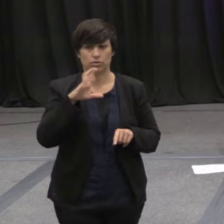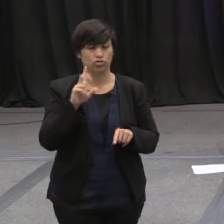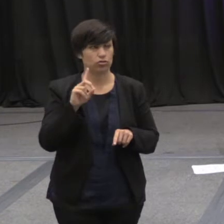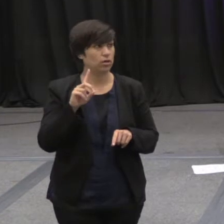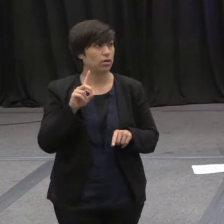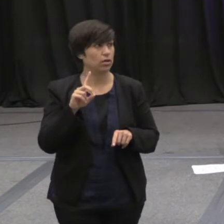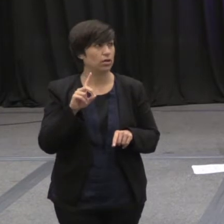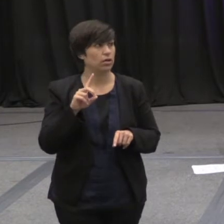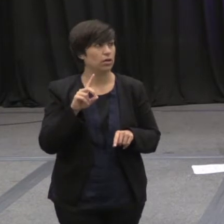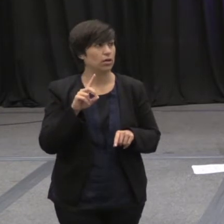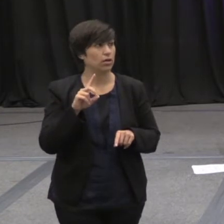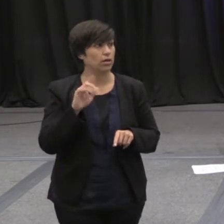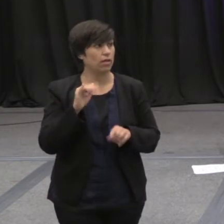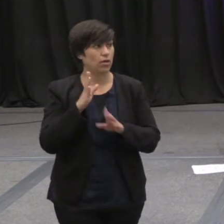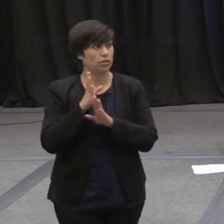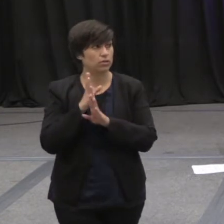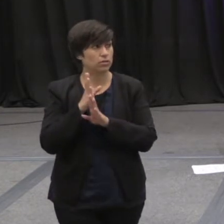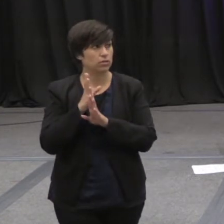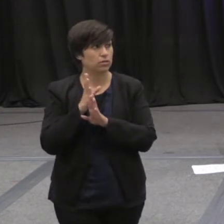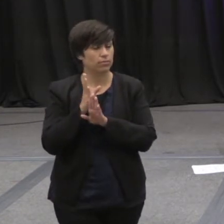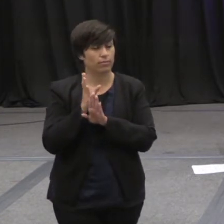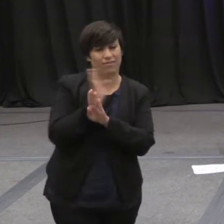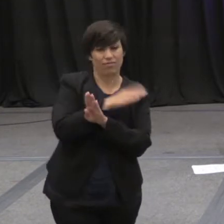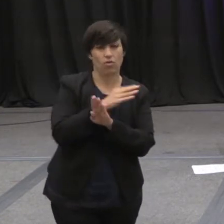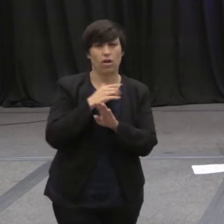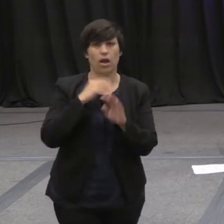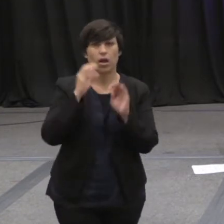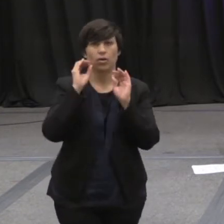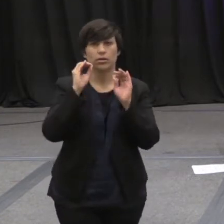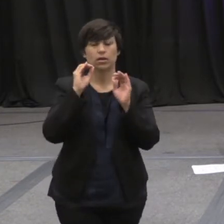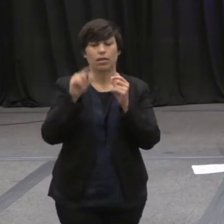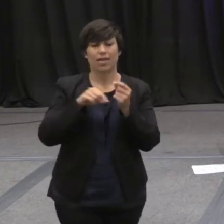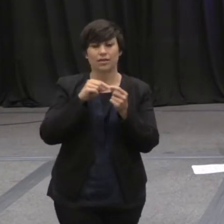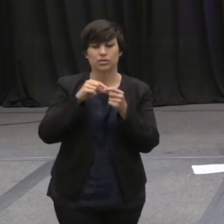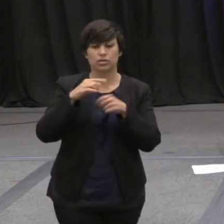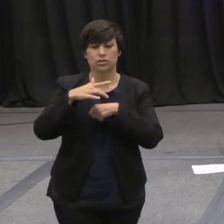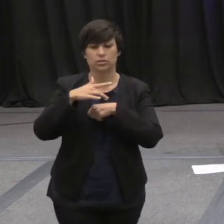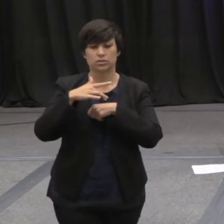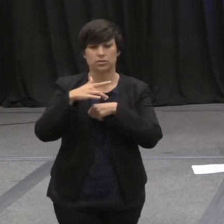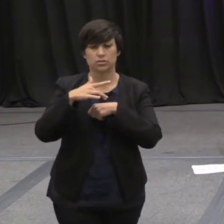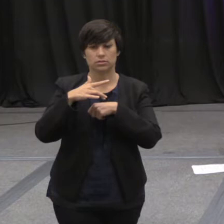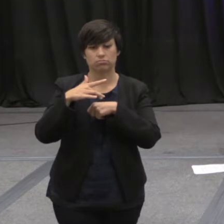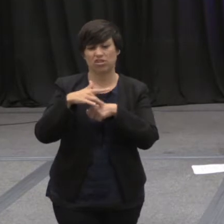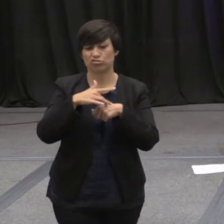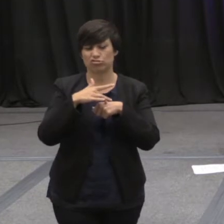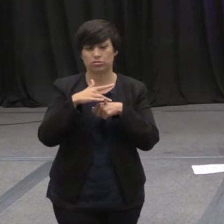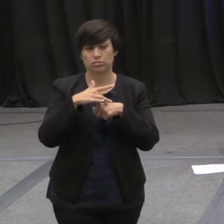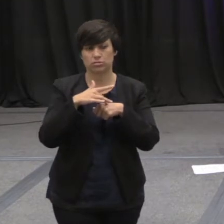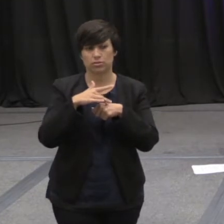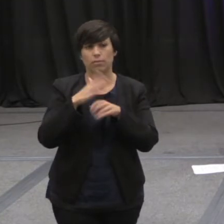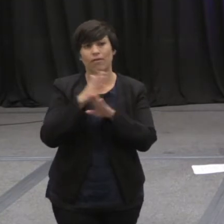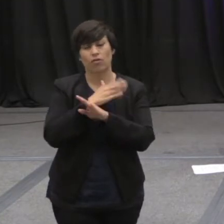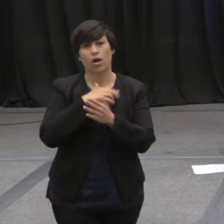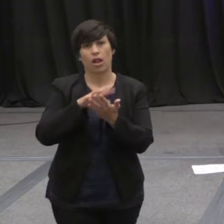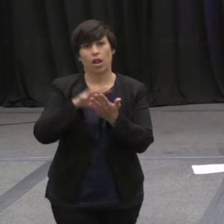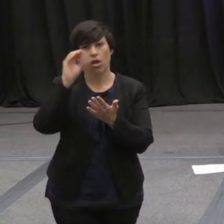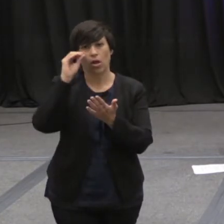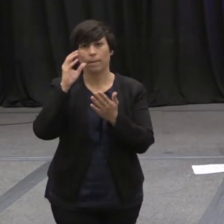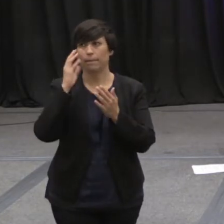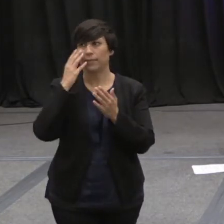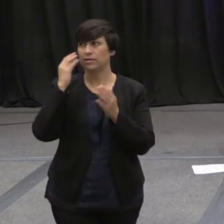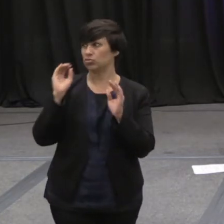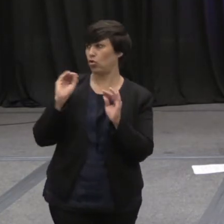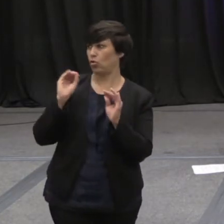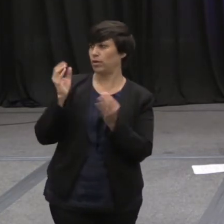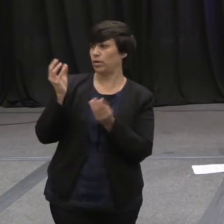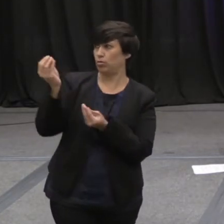and this was before I was taught that certain touches are inappropriate, or before I learned, because no one ever told